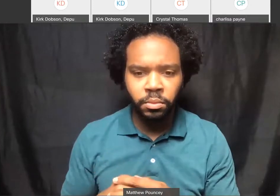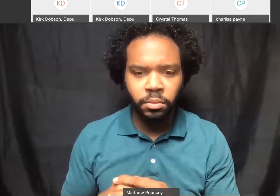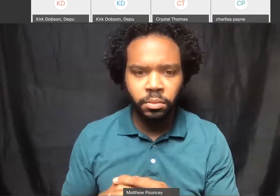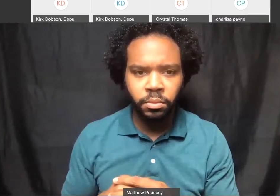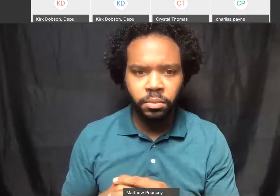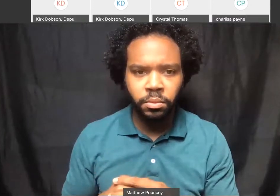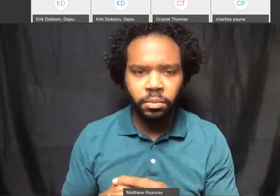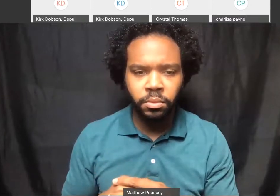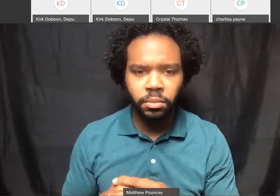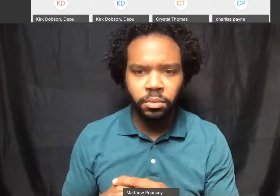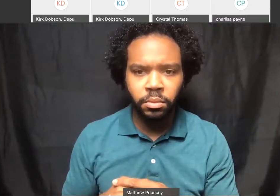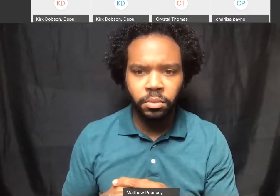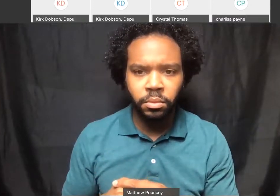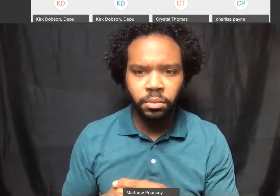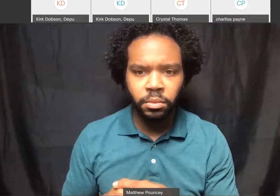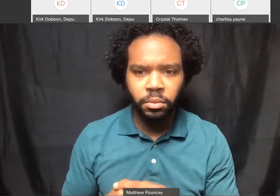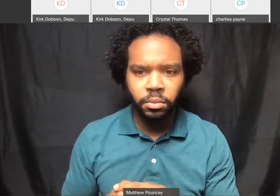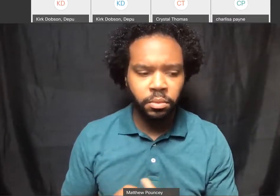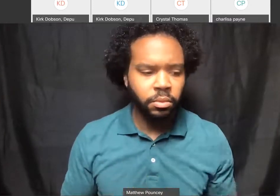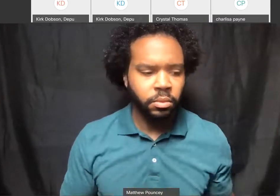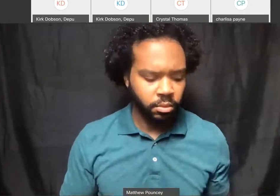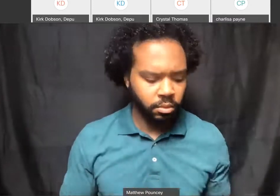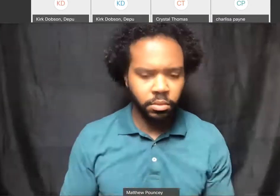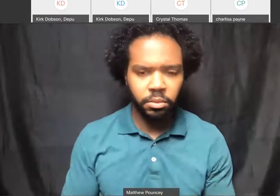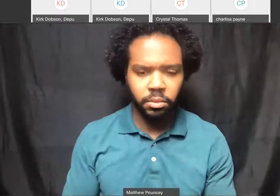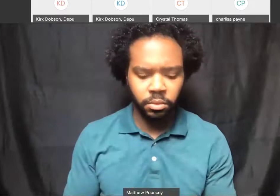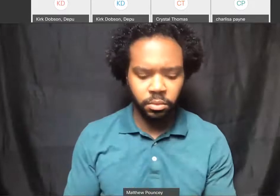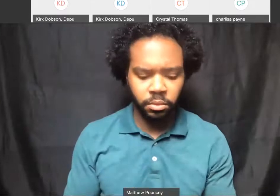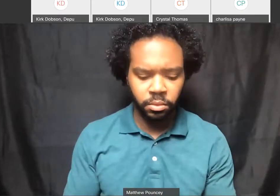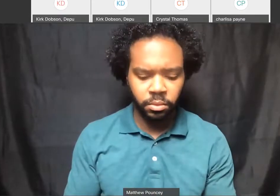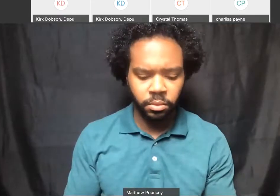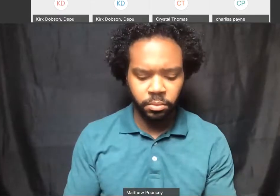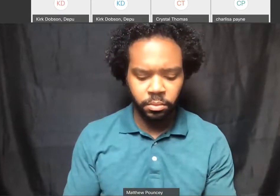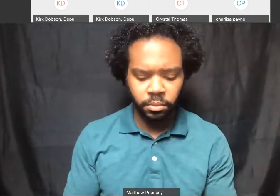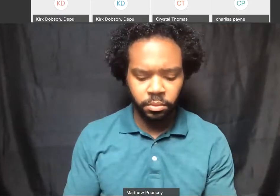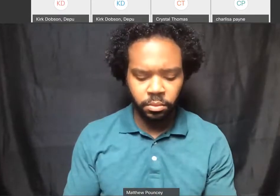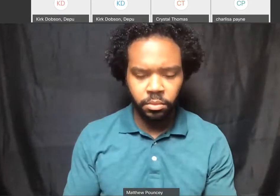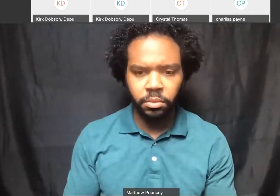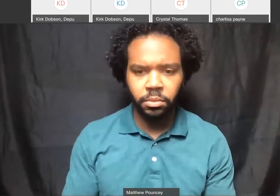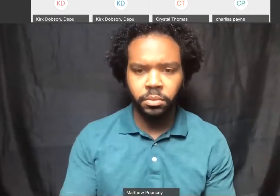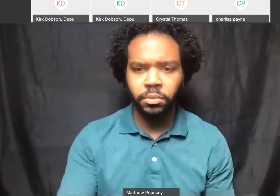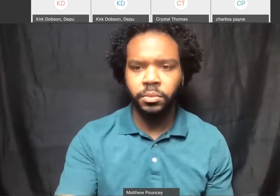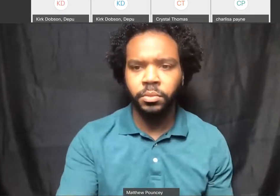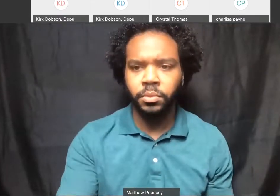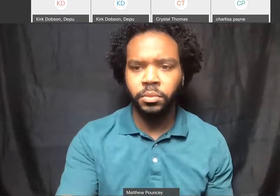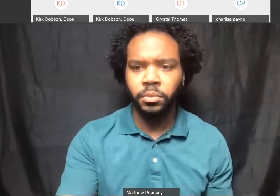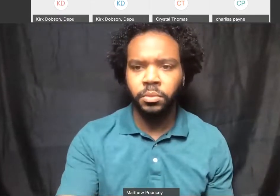together a group to begin to have these facilitated discussions about people's rights during the